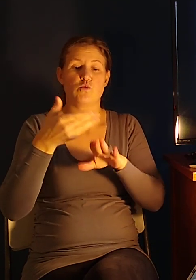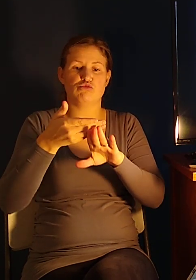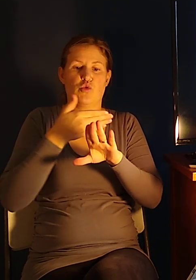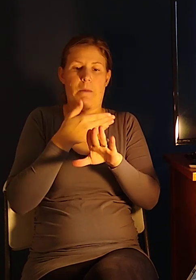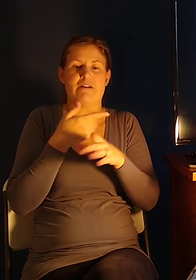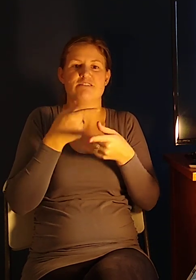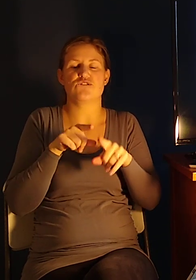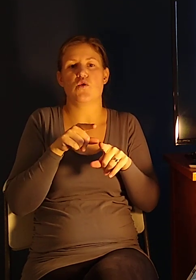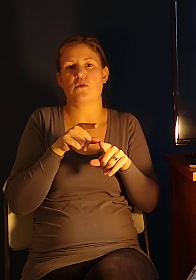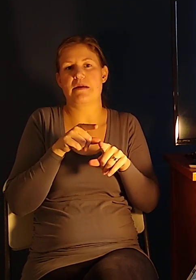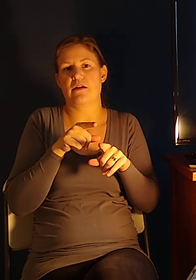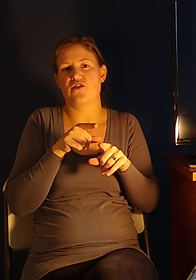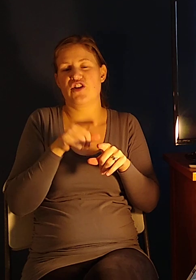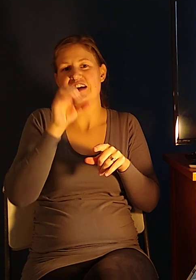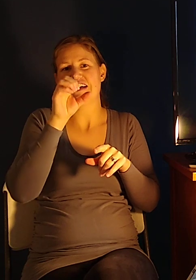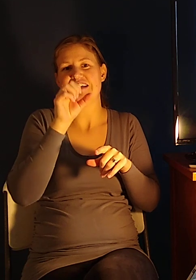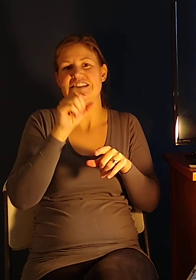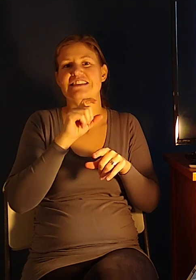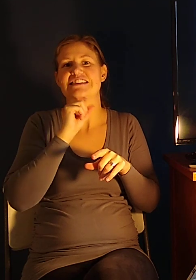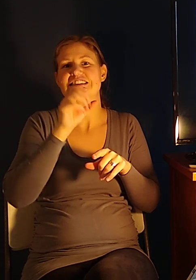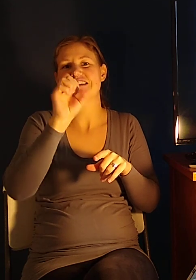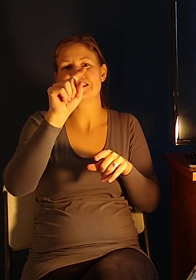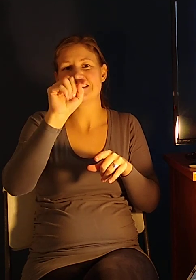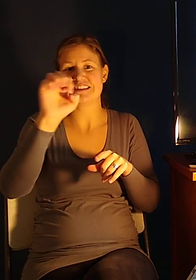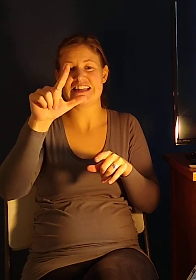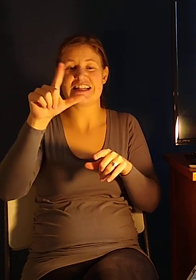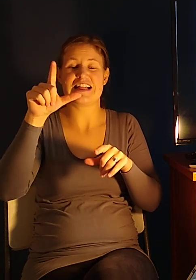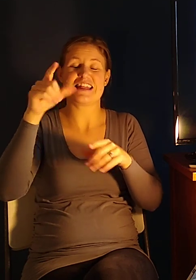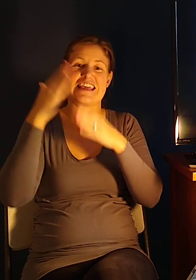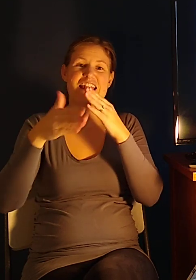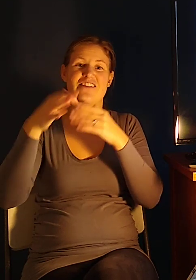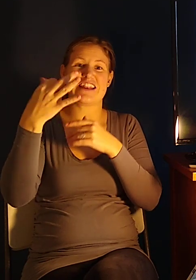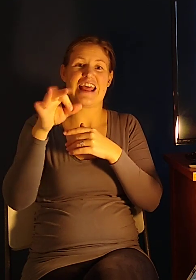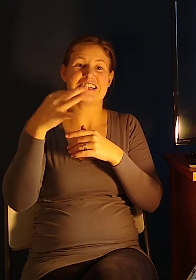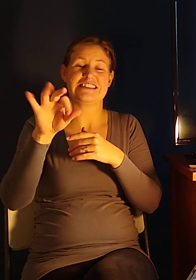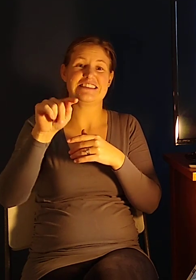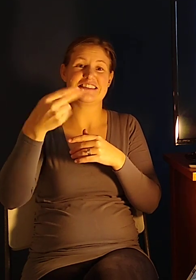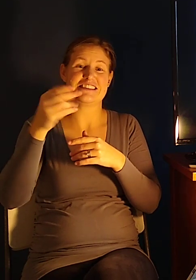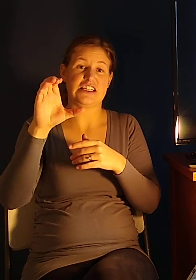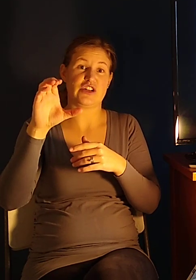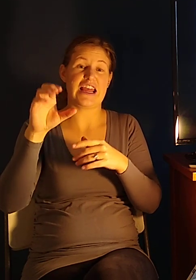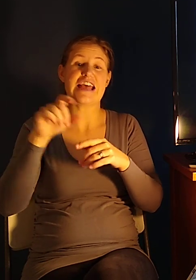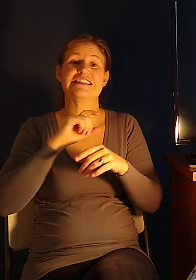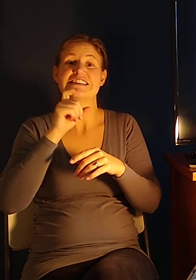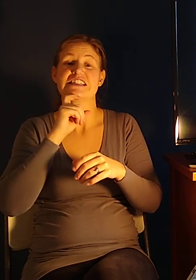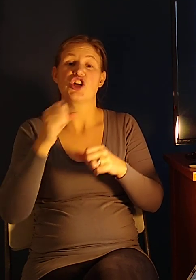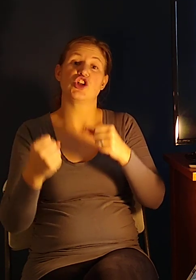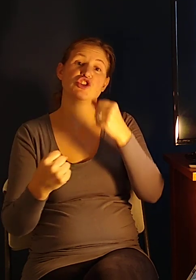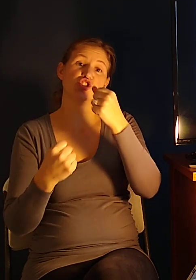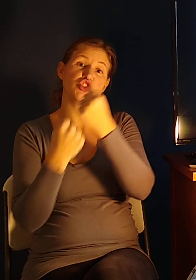steel towards the end of the 19th century and steel reinforced concrete in the 20th